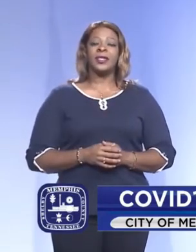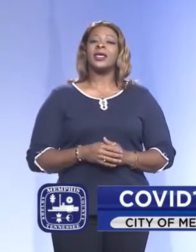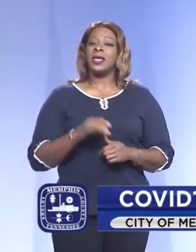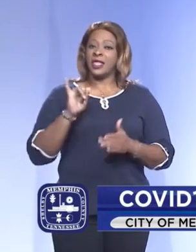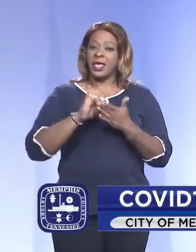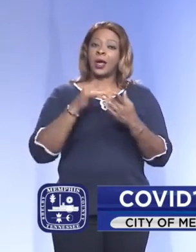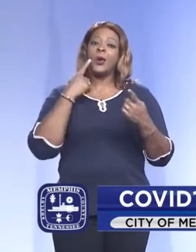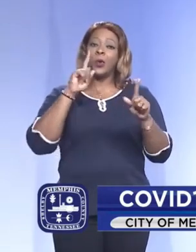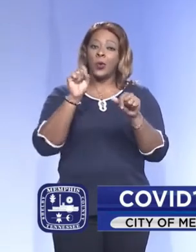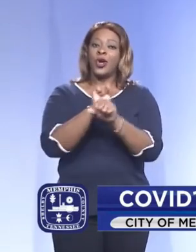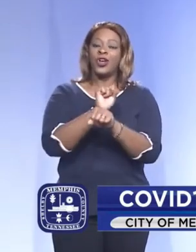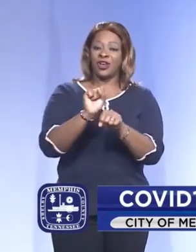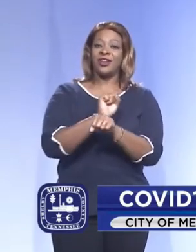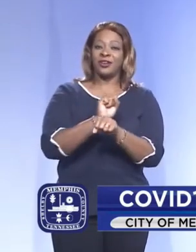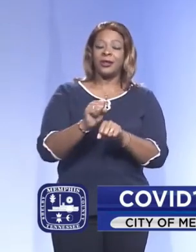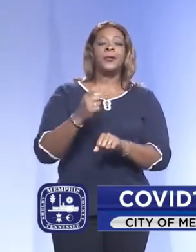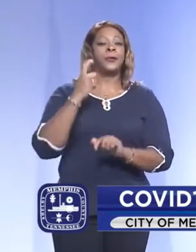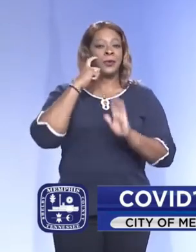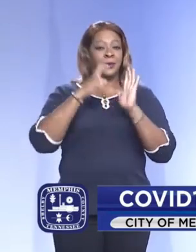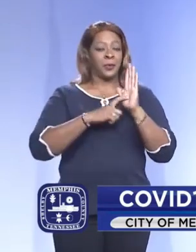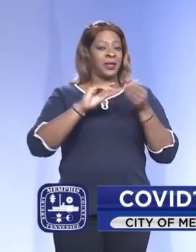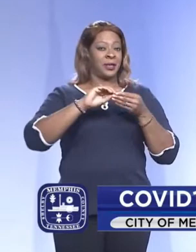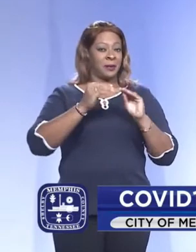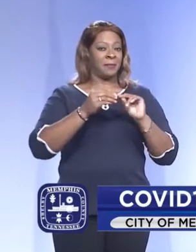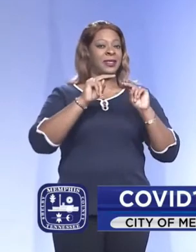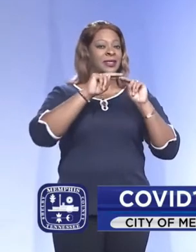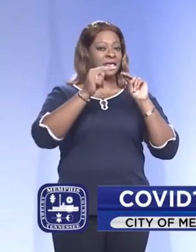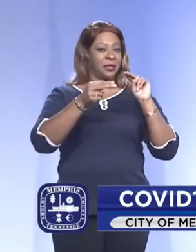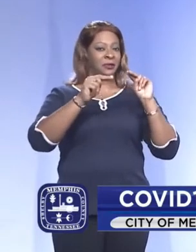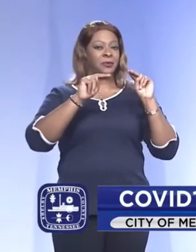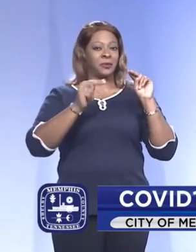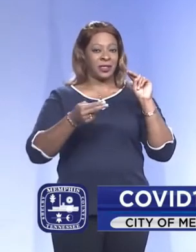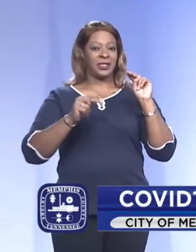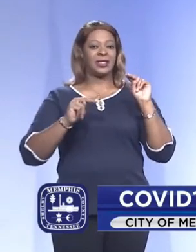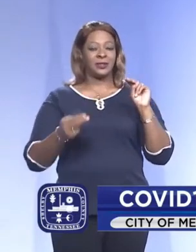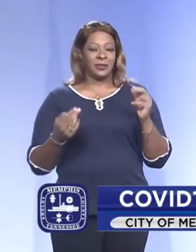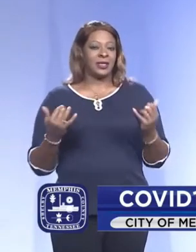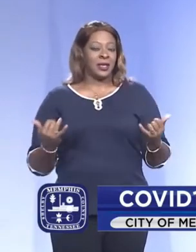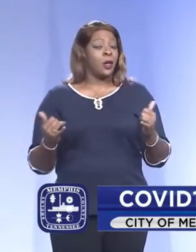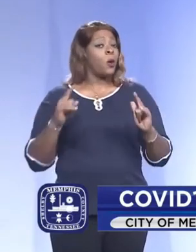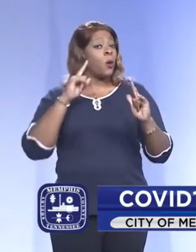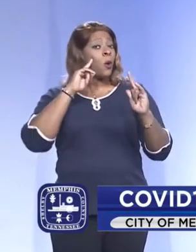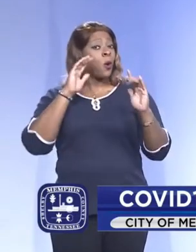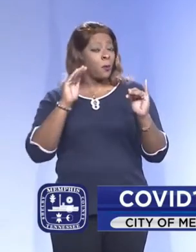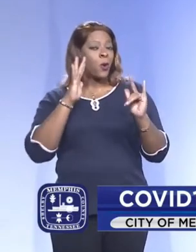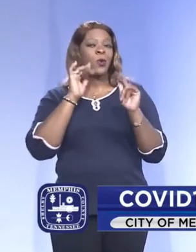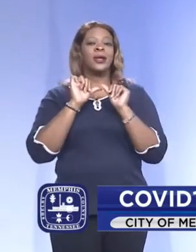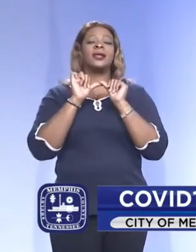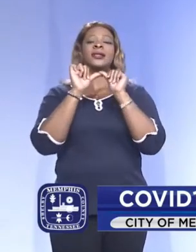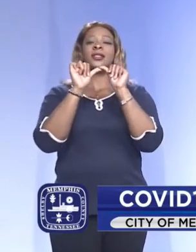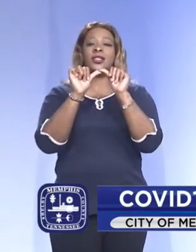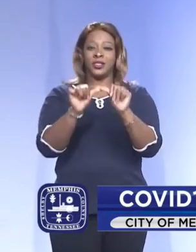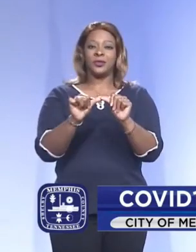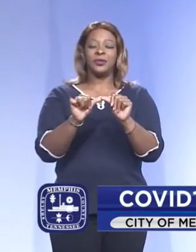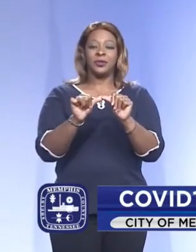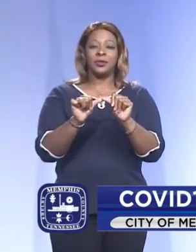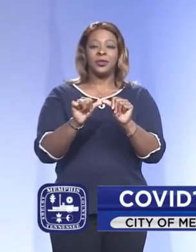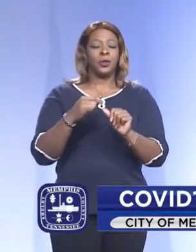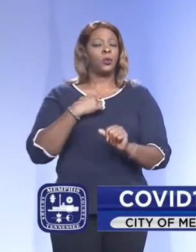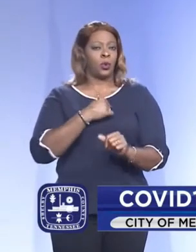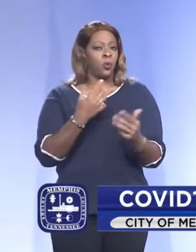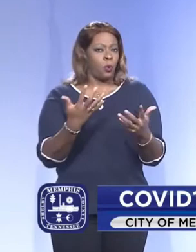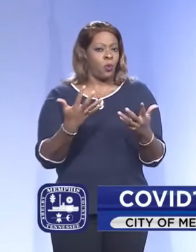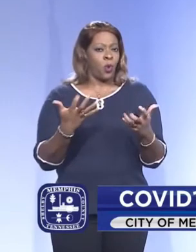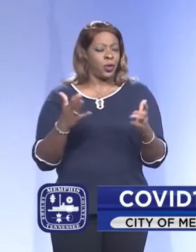off. We're seeing decreases in the numbers, and we hope that that's continue. And we really want